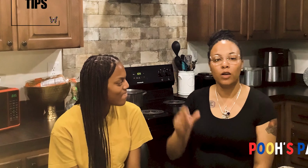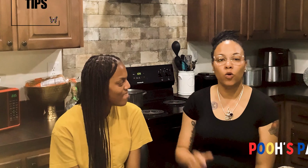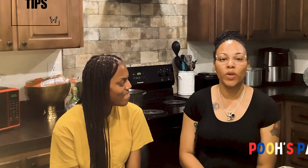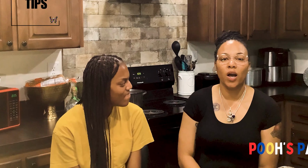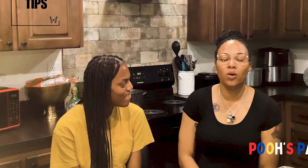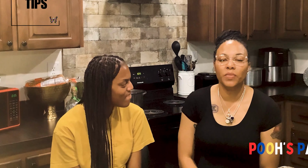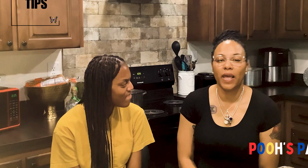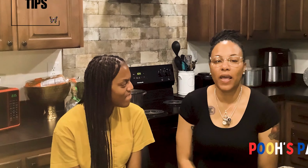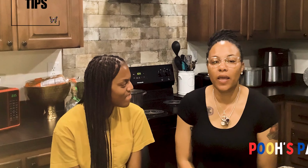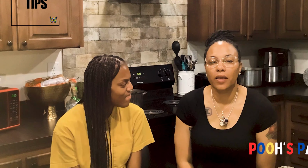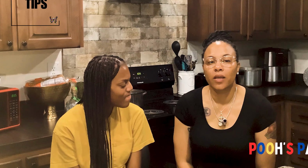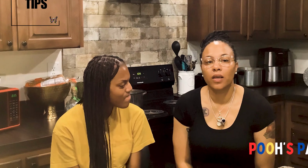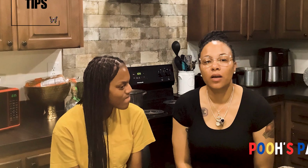We hope that